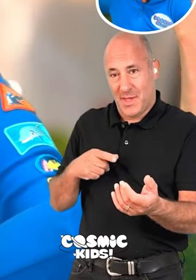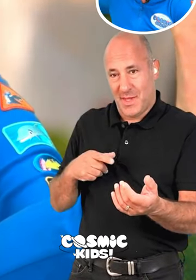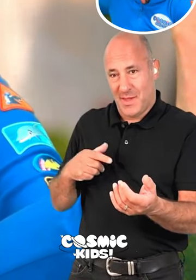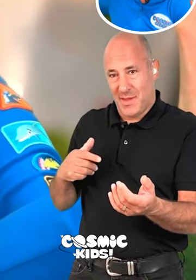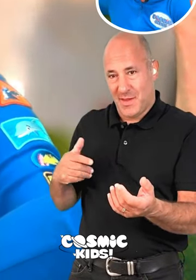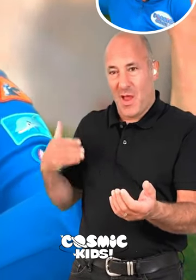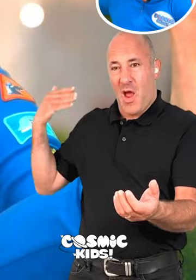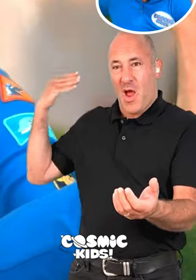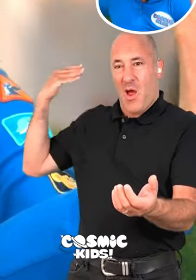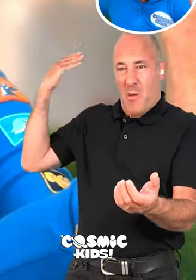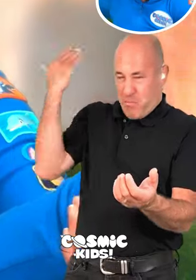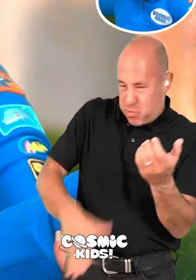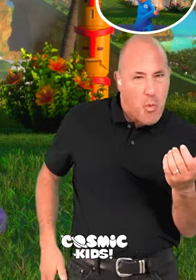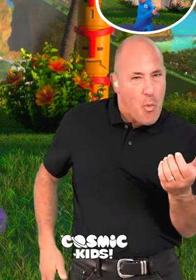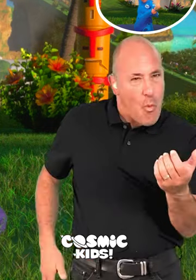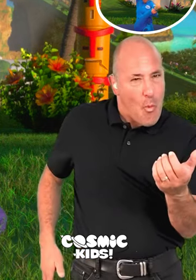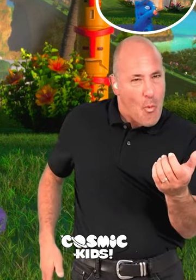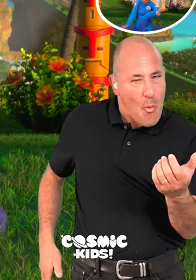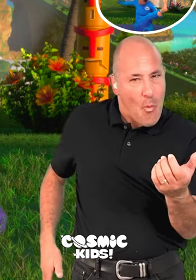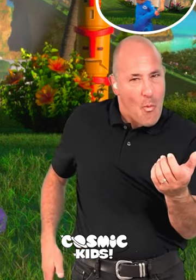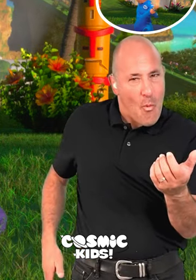two, three.